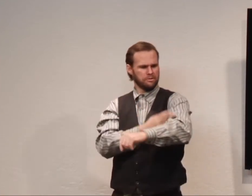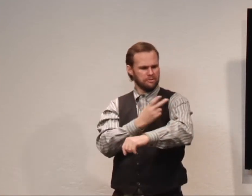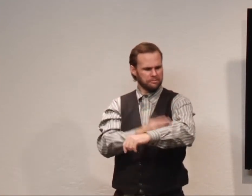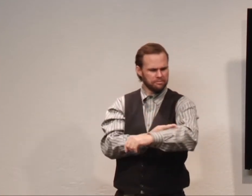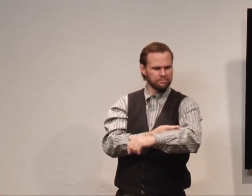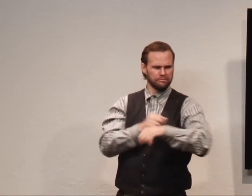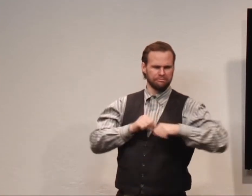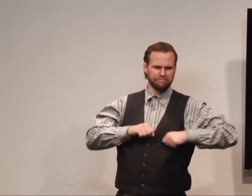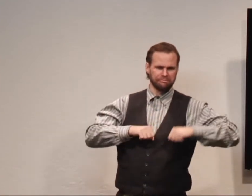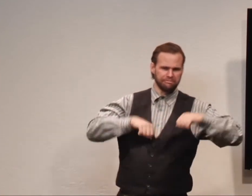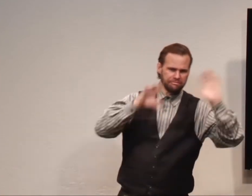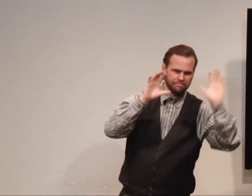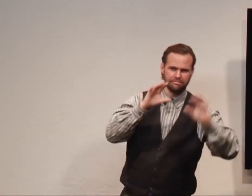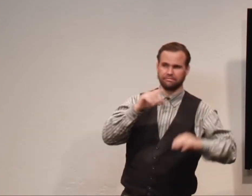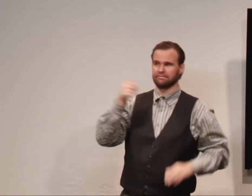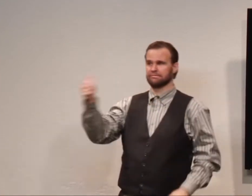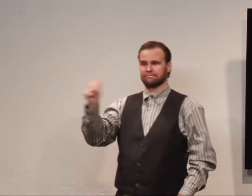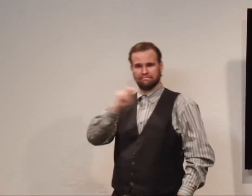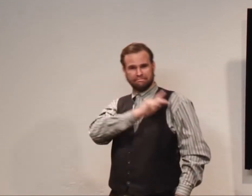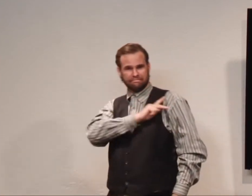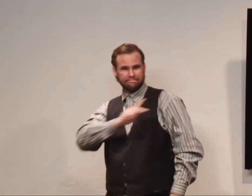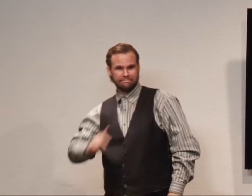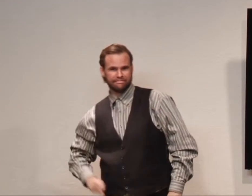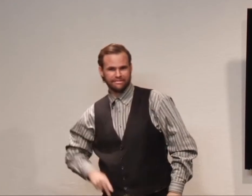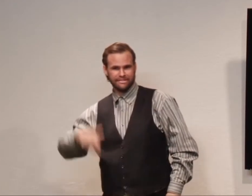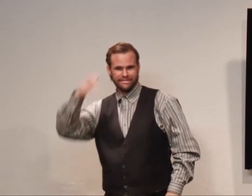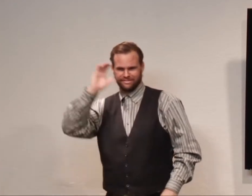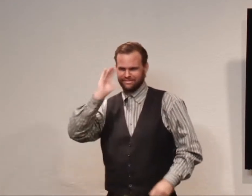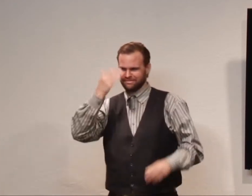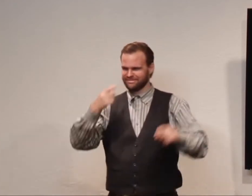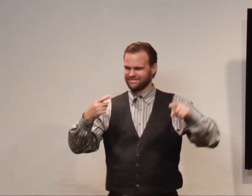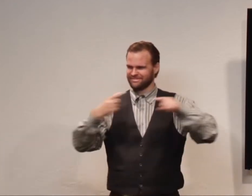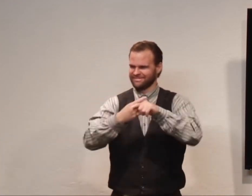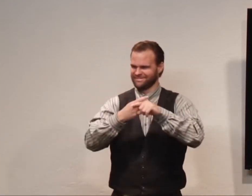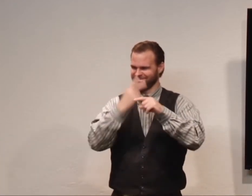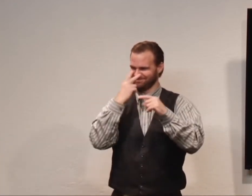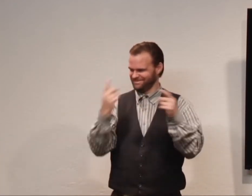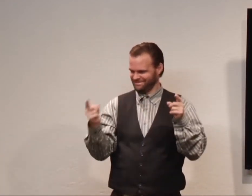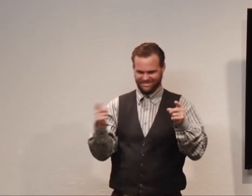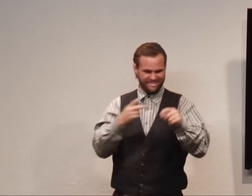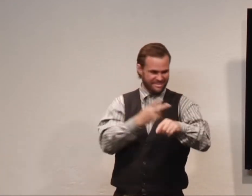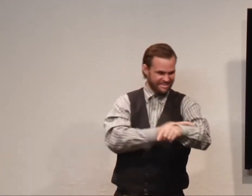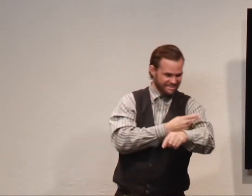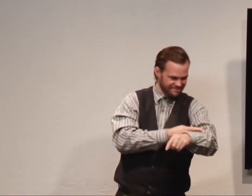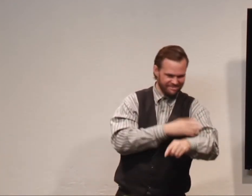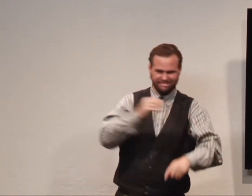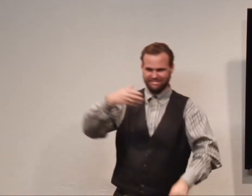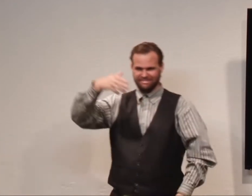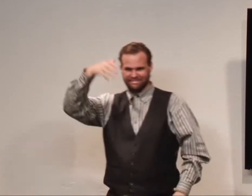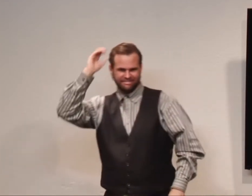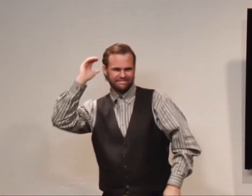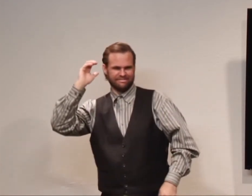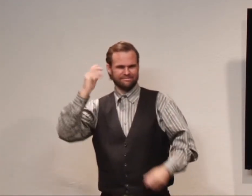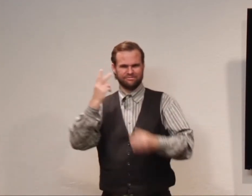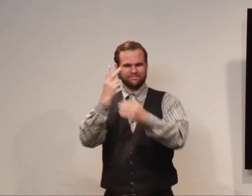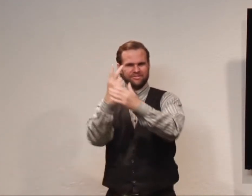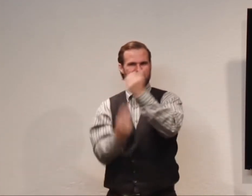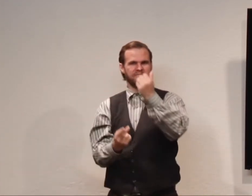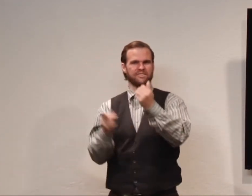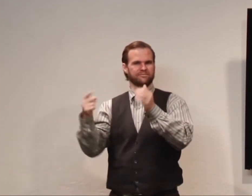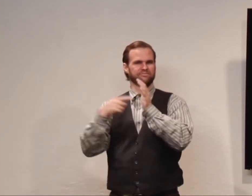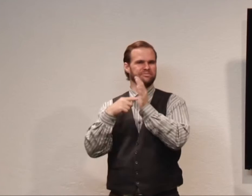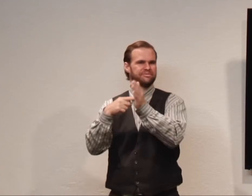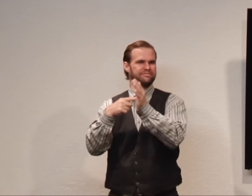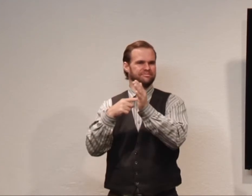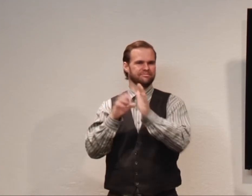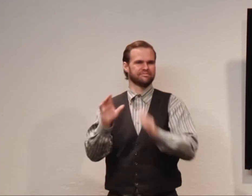two different animals, a lion and a lamb, the king representing, a lamb representing that he